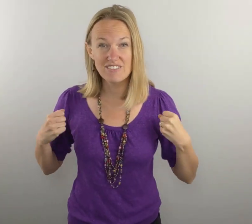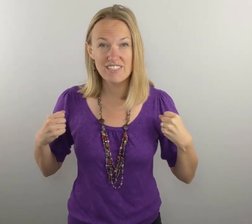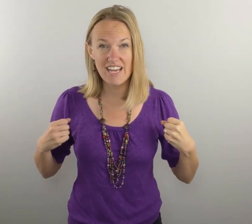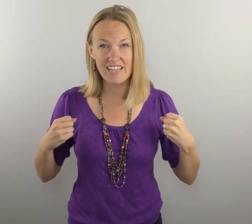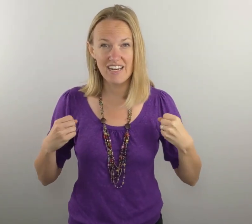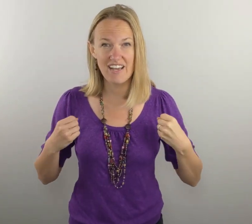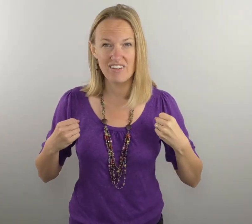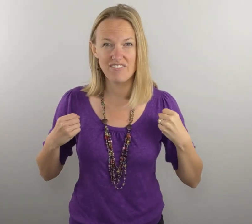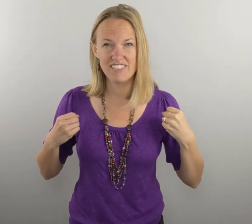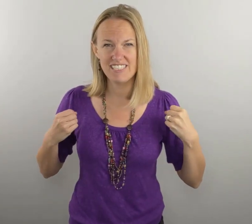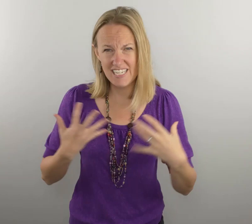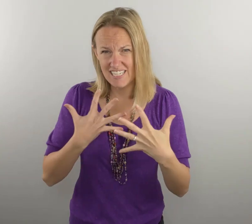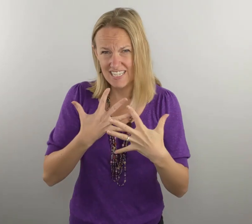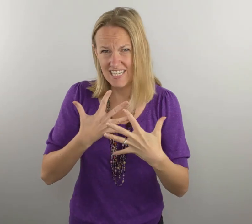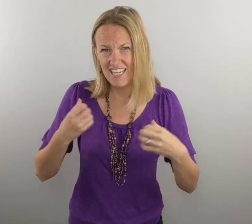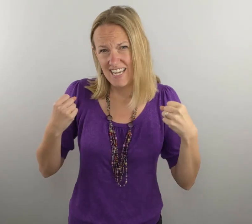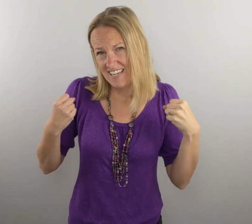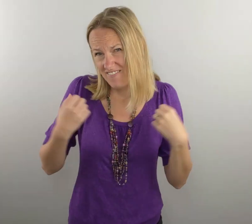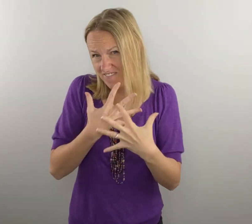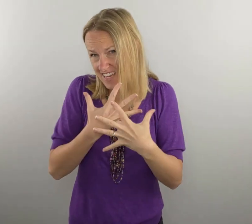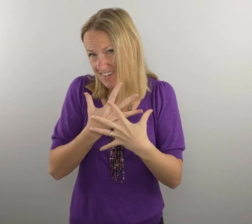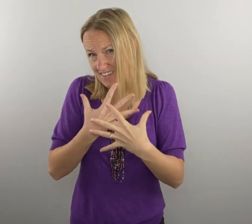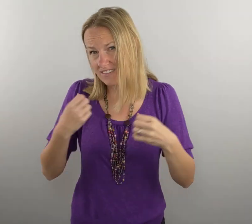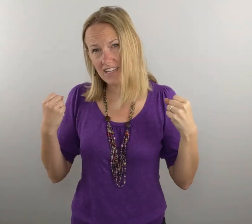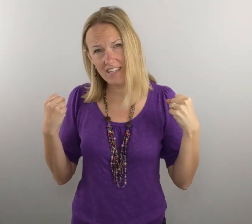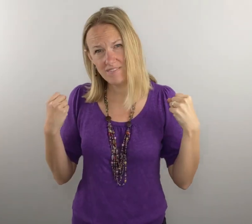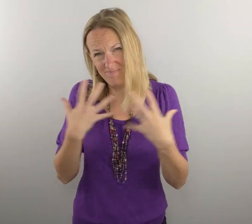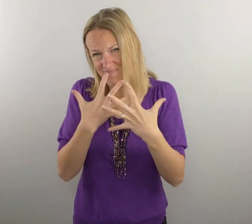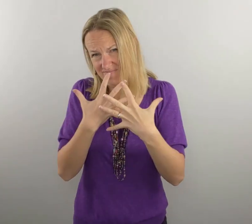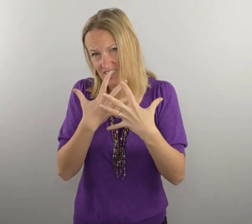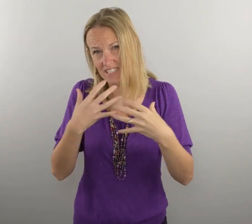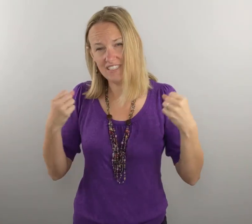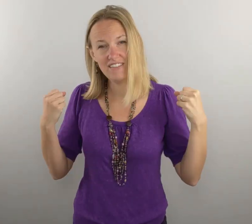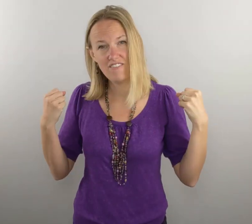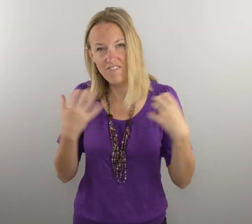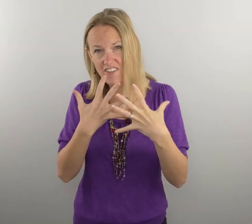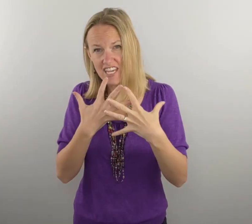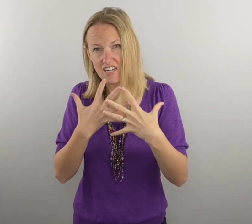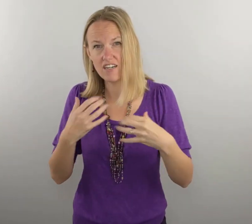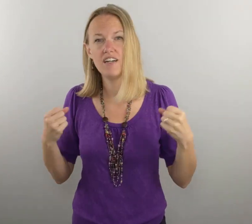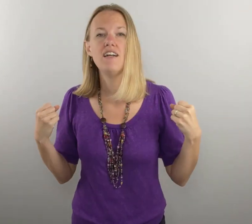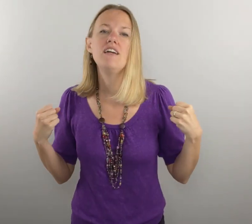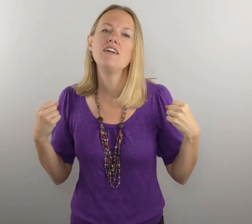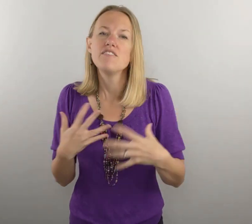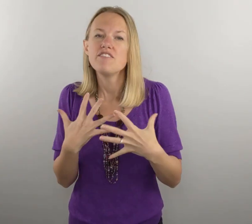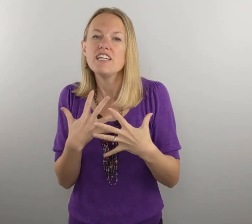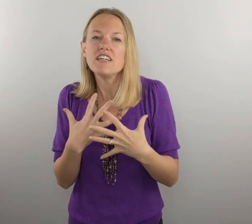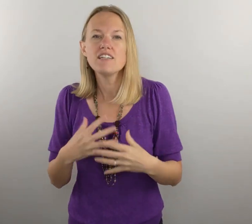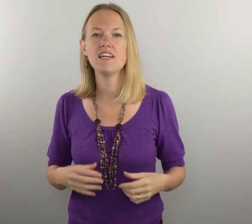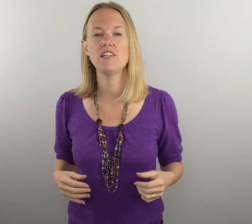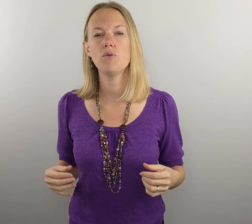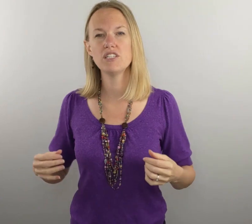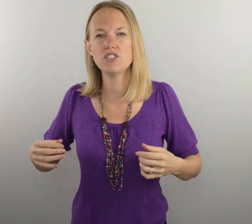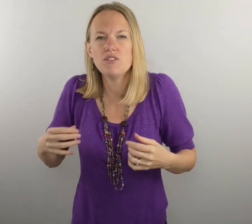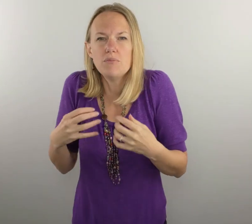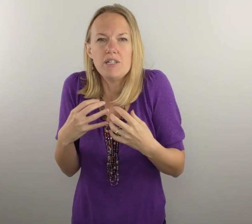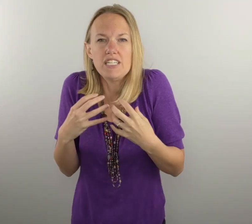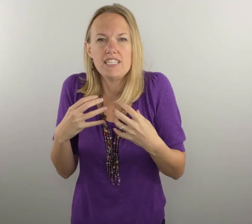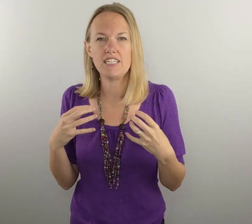for that you kind of have your fists here. Fear, okay? Fear. Fear, and you want to show in your body